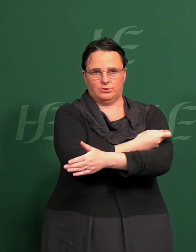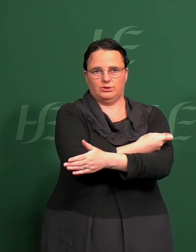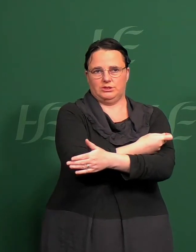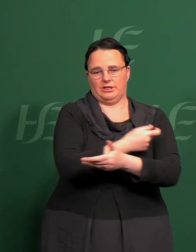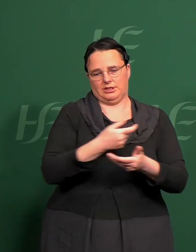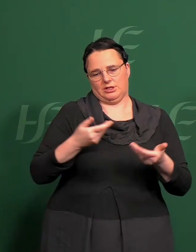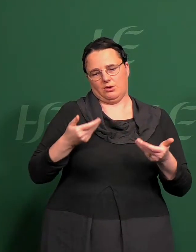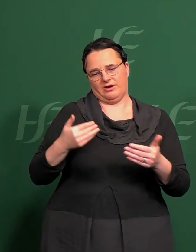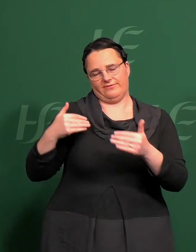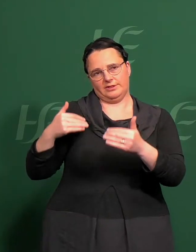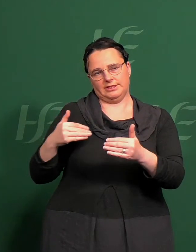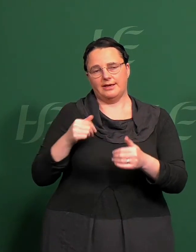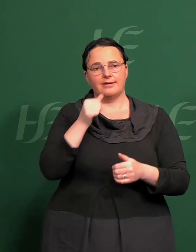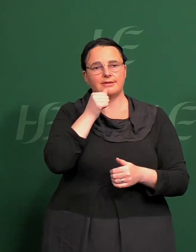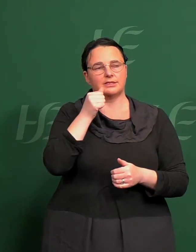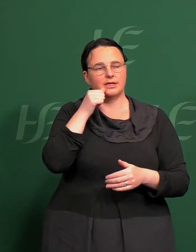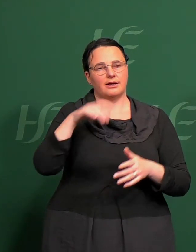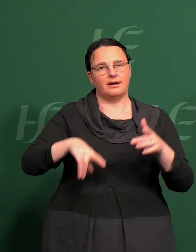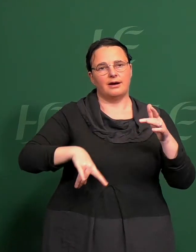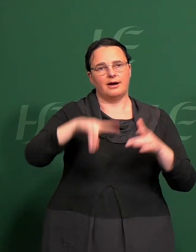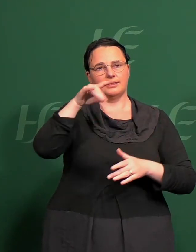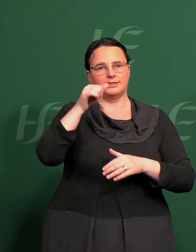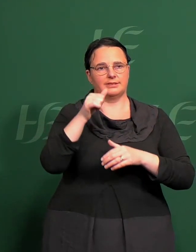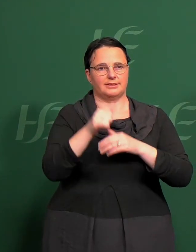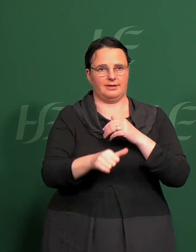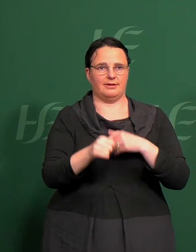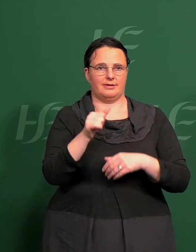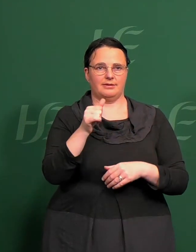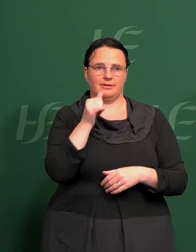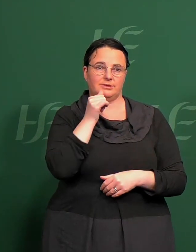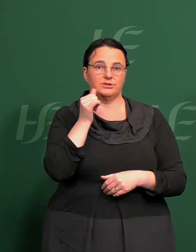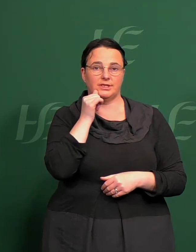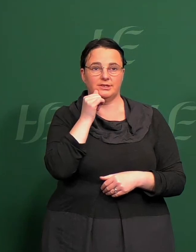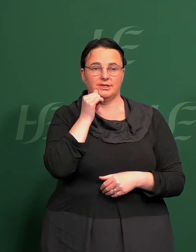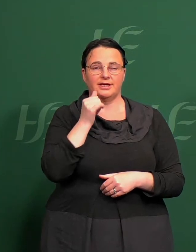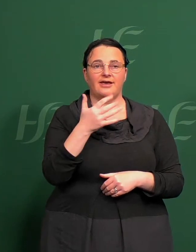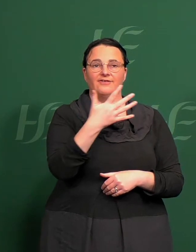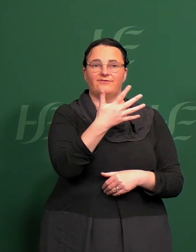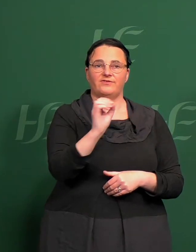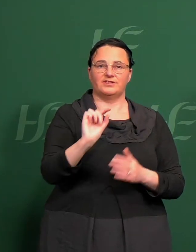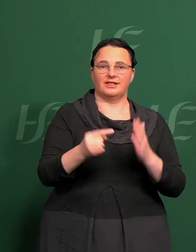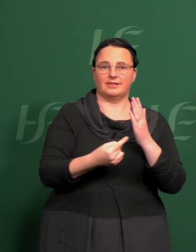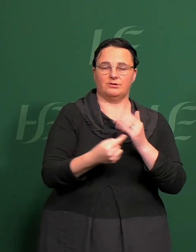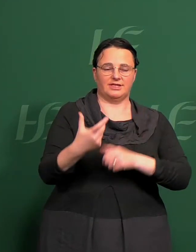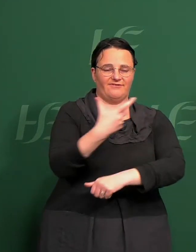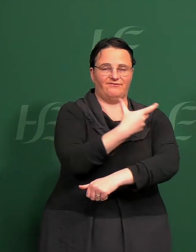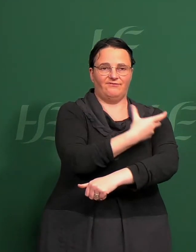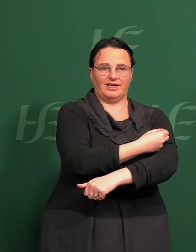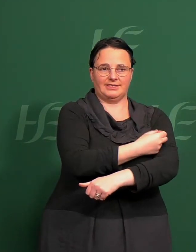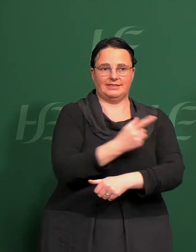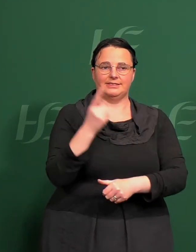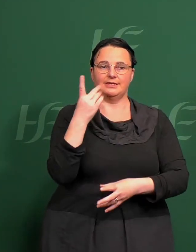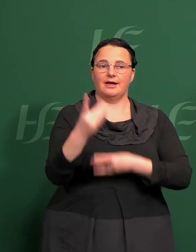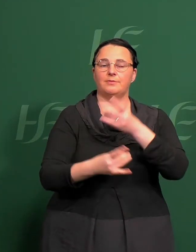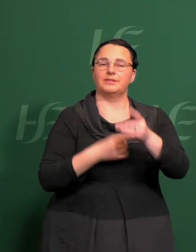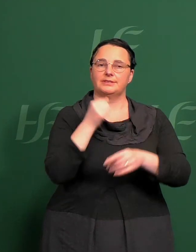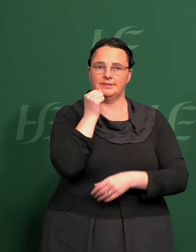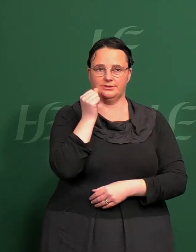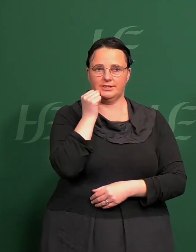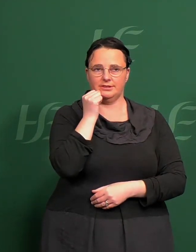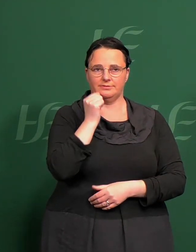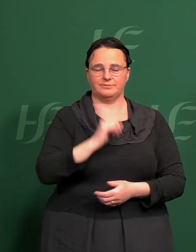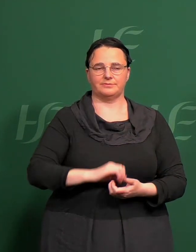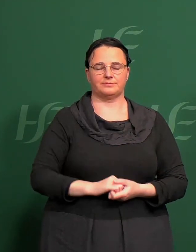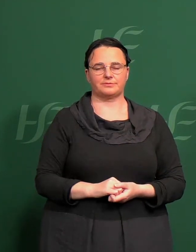phase. And yesterday was our highest day ever of this phase, with 50,000 vaccines administered.